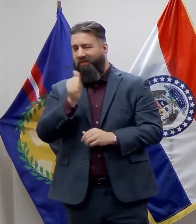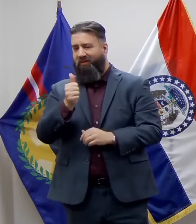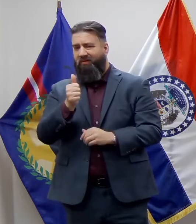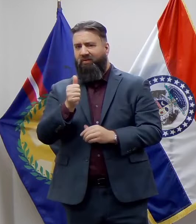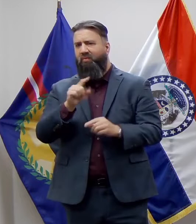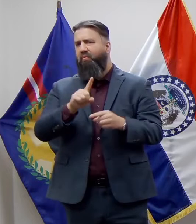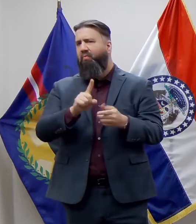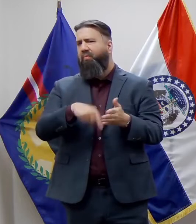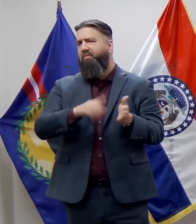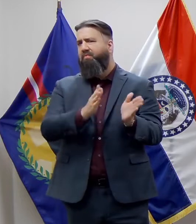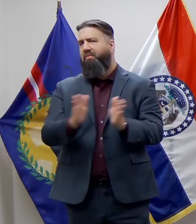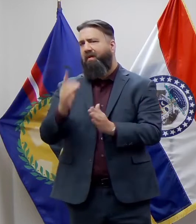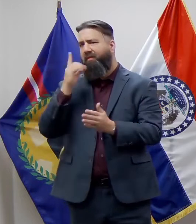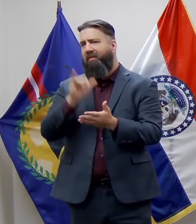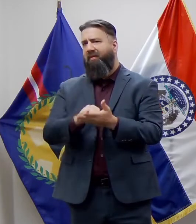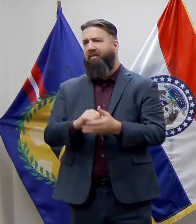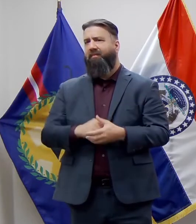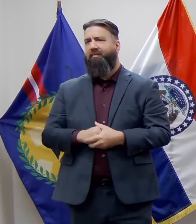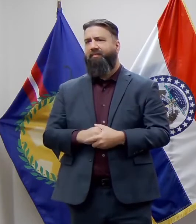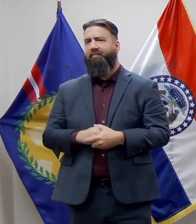possibly a closeout that's going to happen with the program?